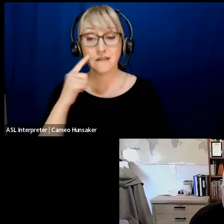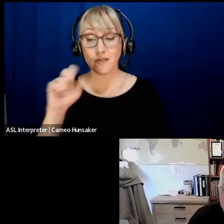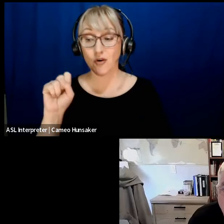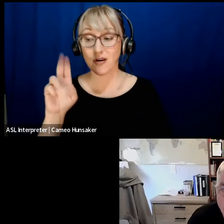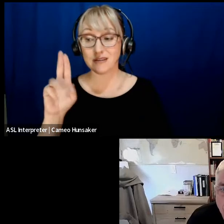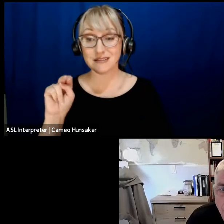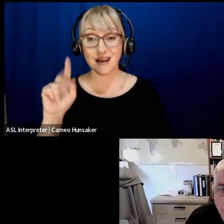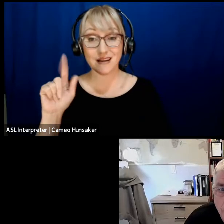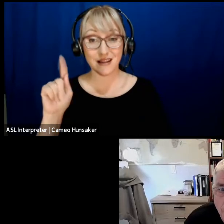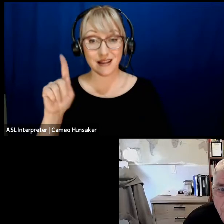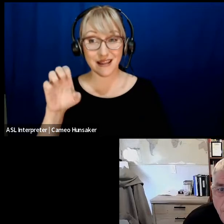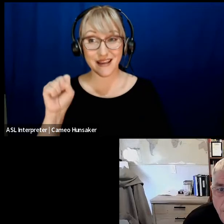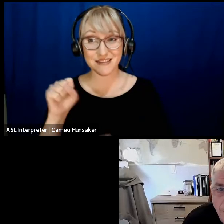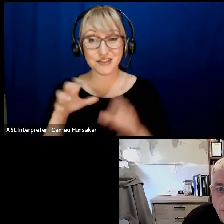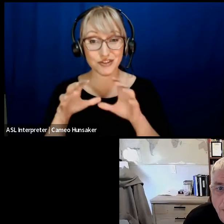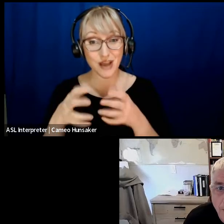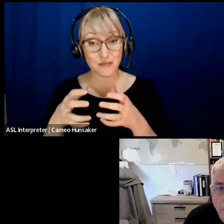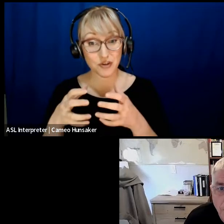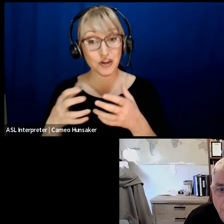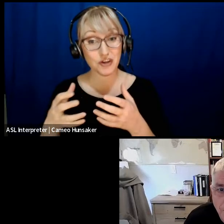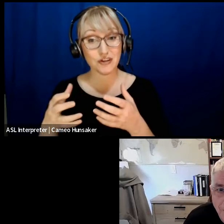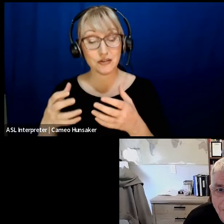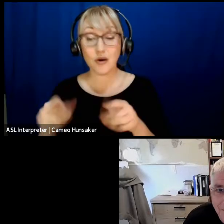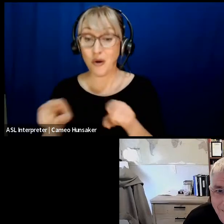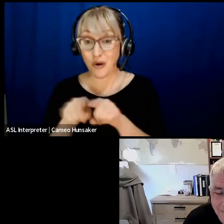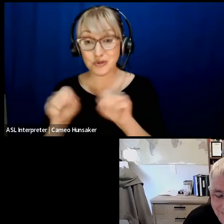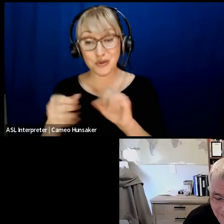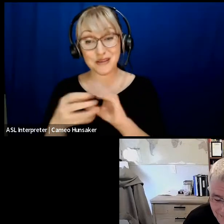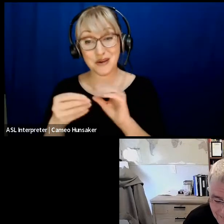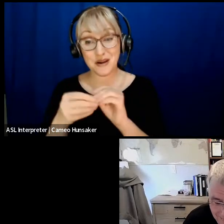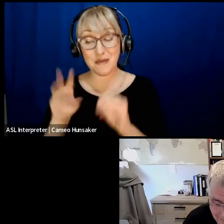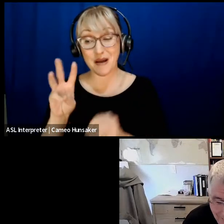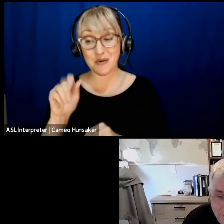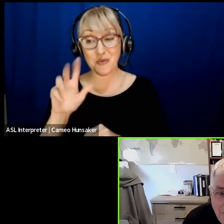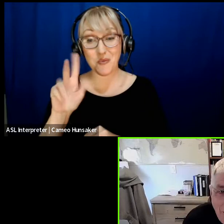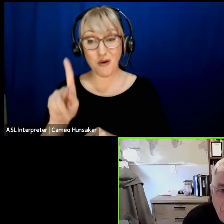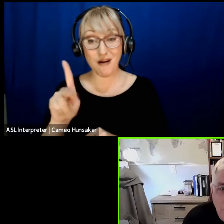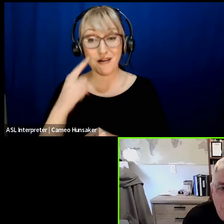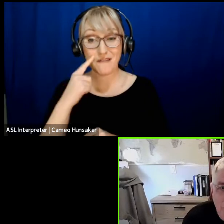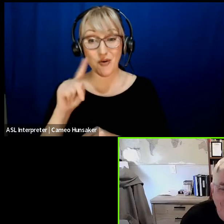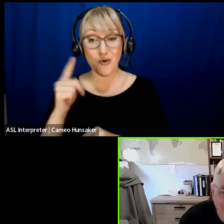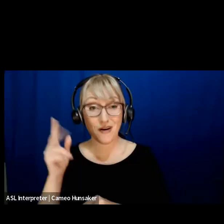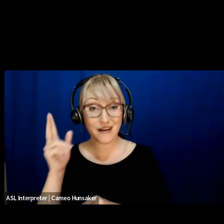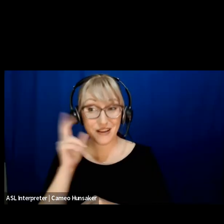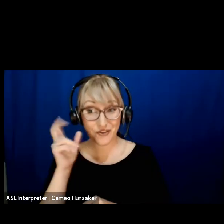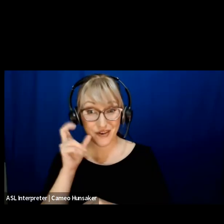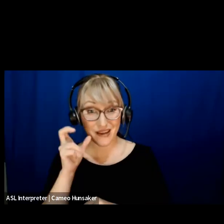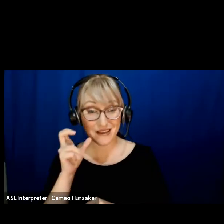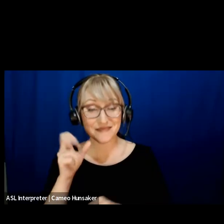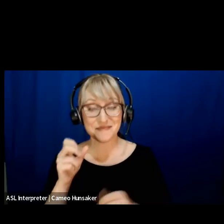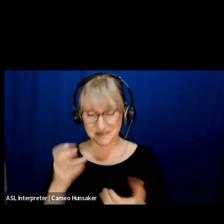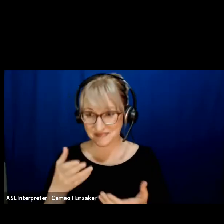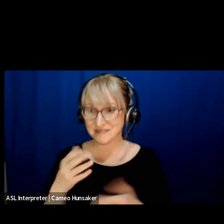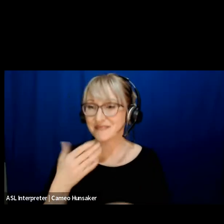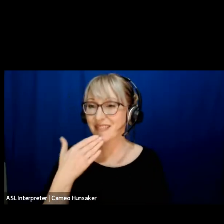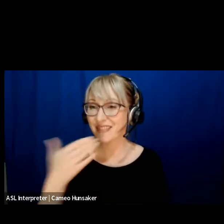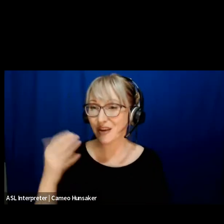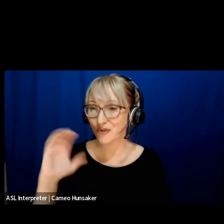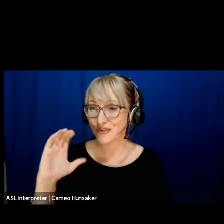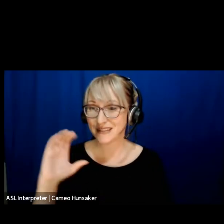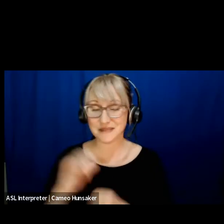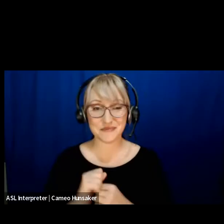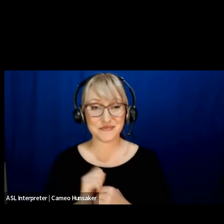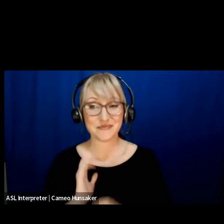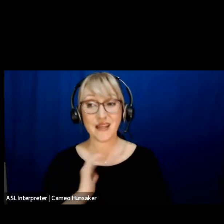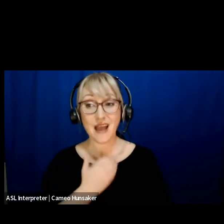And Ron, if you want to take it away for the Walk for Hearing after that too, for any updates. All right, thank you, Christy. Our